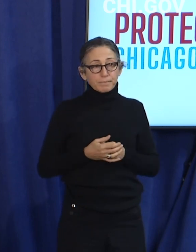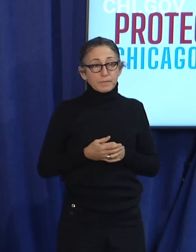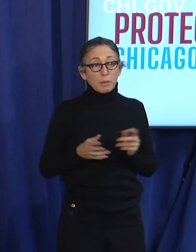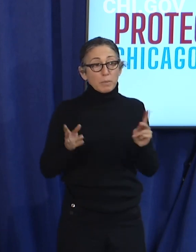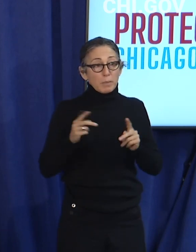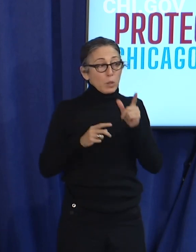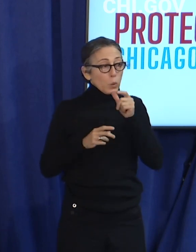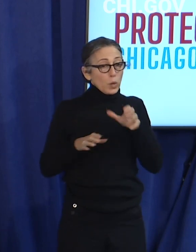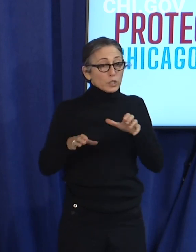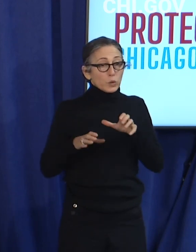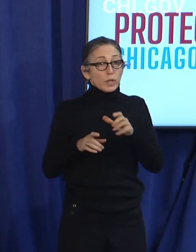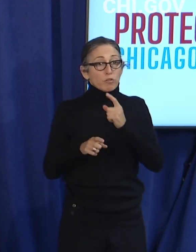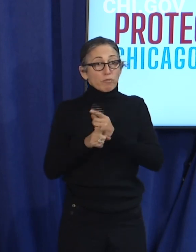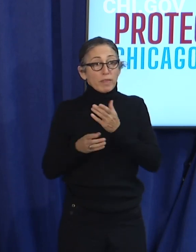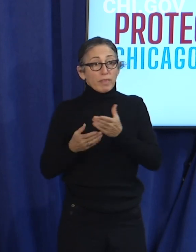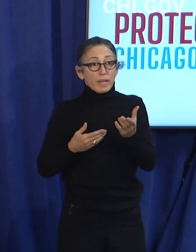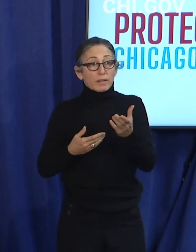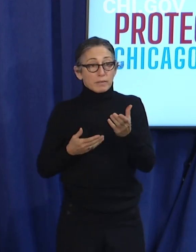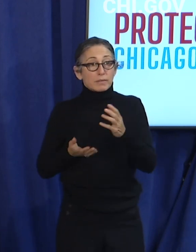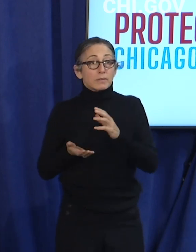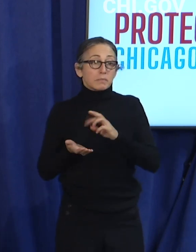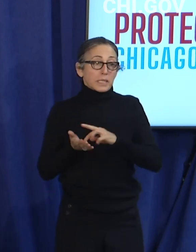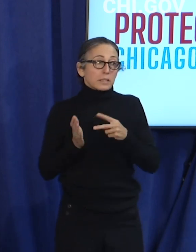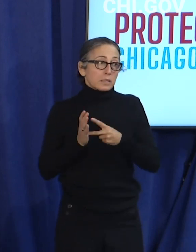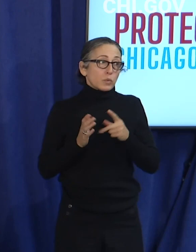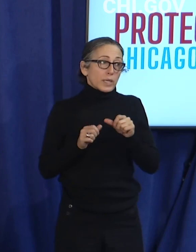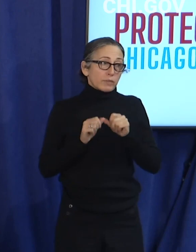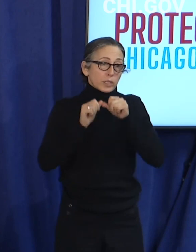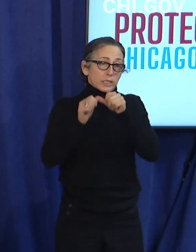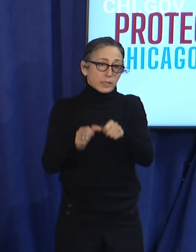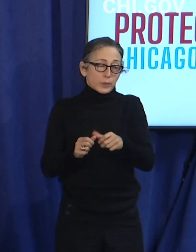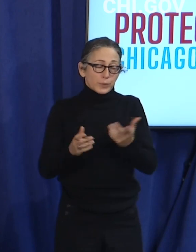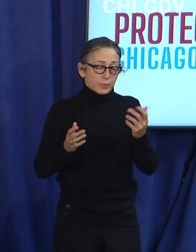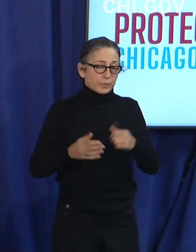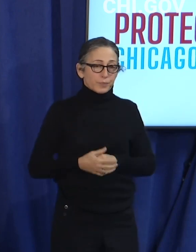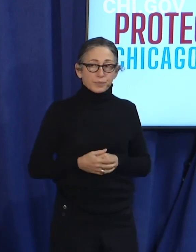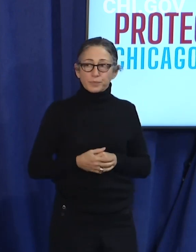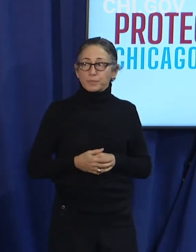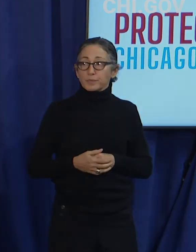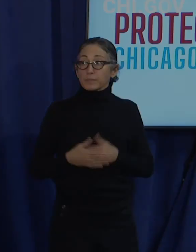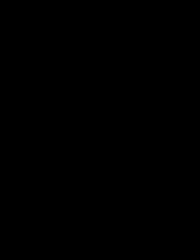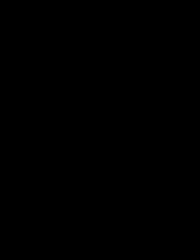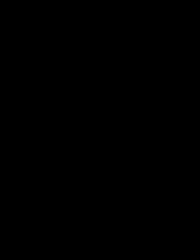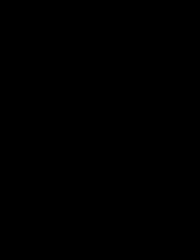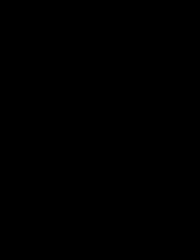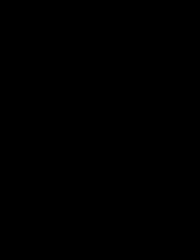right thing have to do the right thing even longer when we have people doing the wrong thing. Thank you. Thank you.